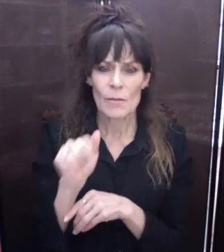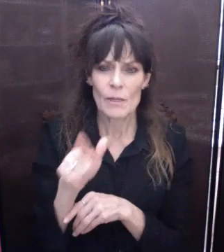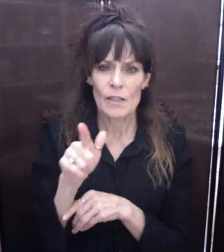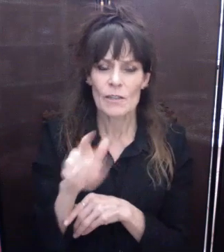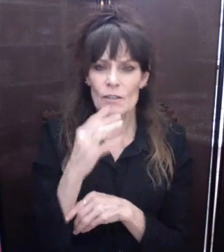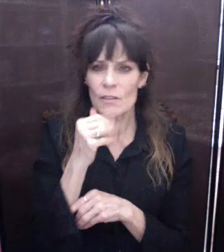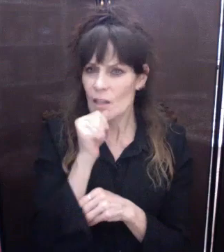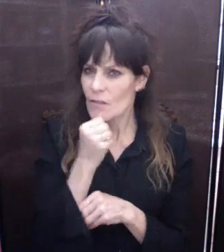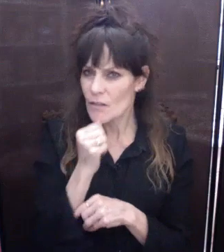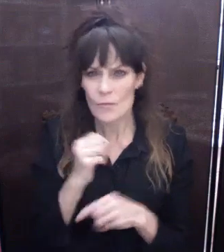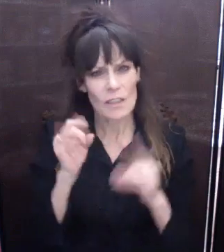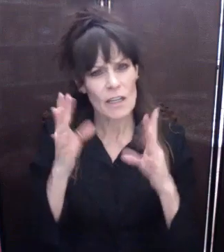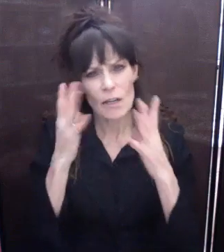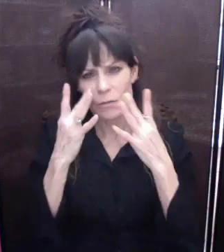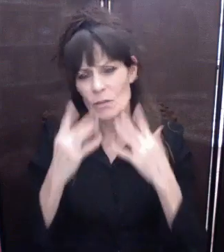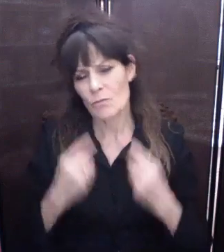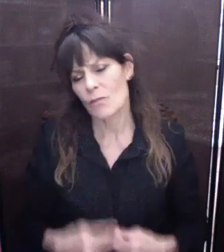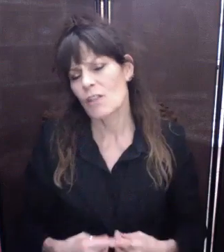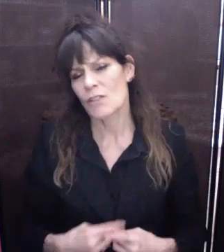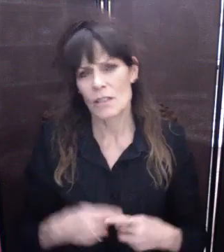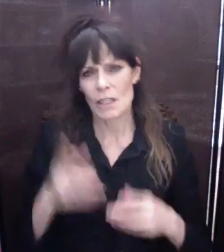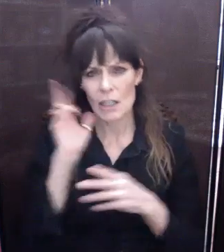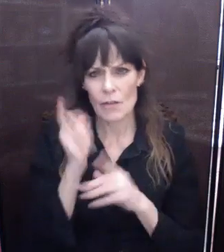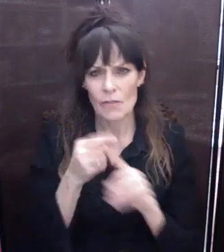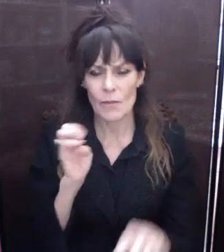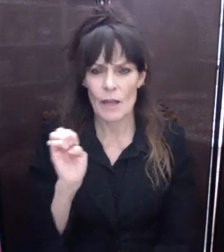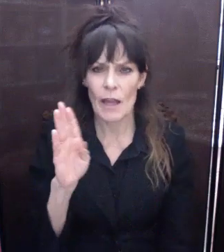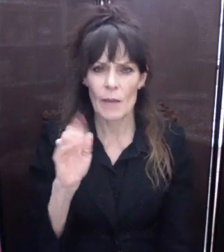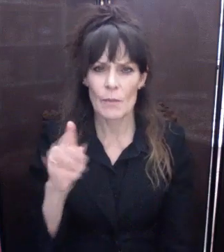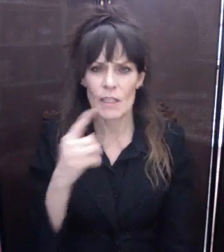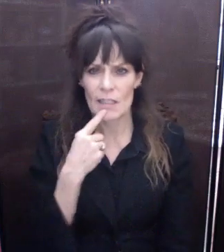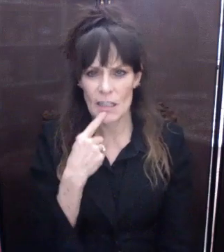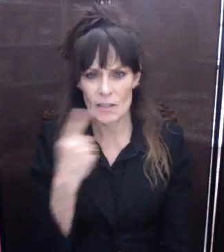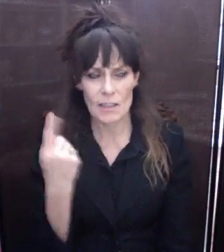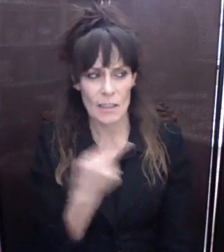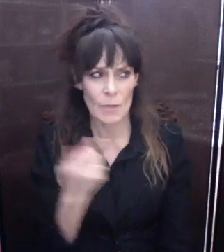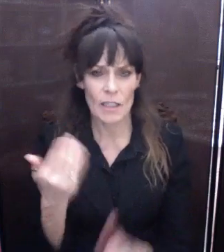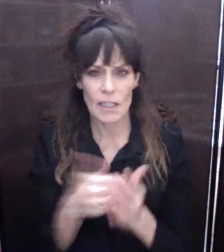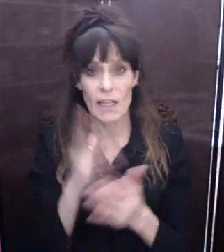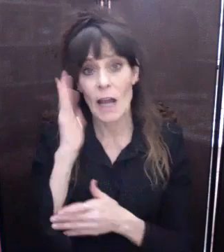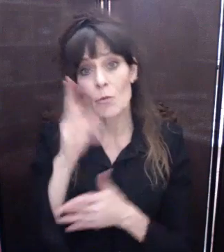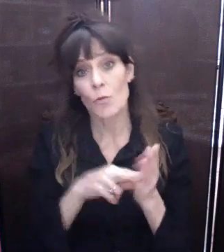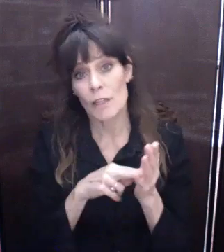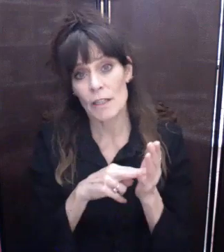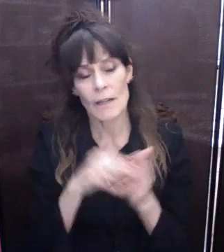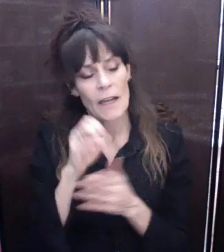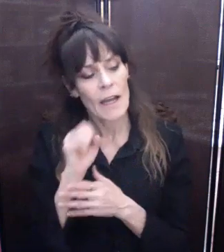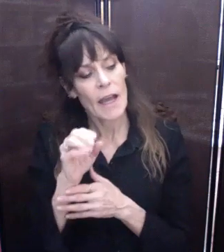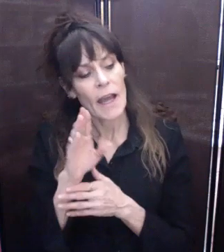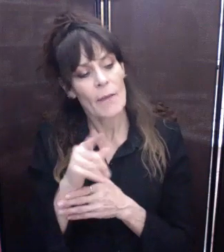incredible depression hearing from Ebby, and this is what Ebby tells Bill, and again, I want to read this. Ebby tells Bill he had to admit,